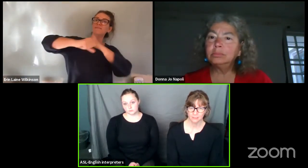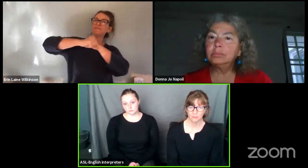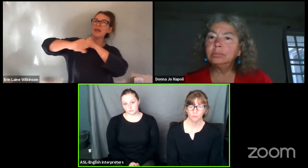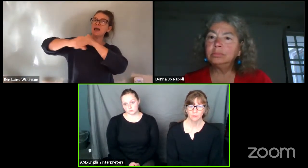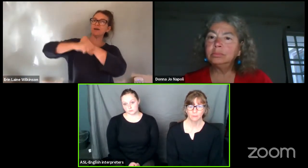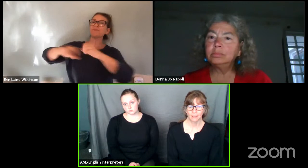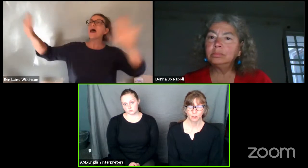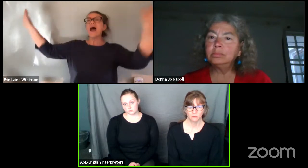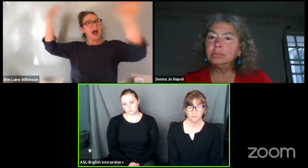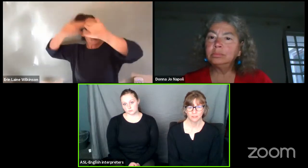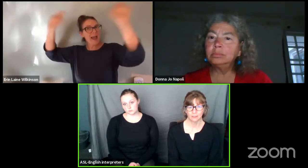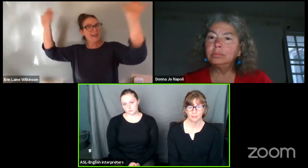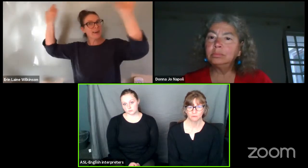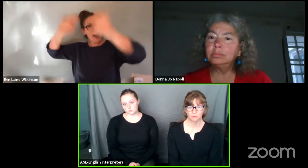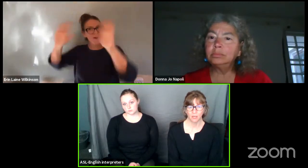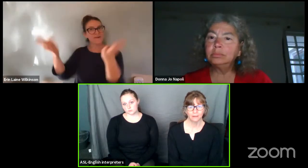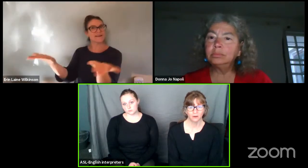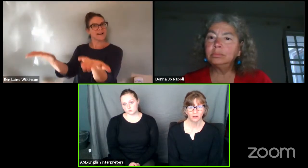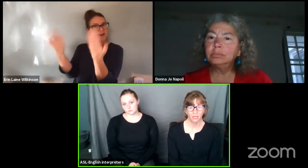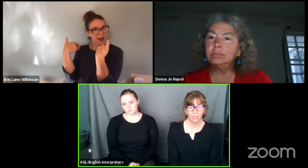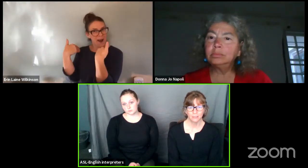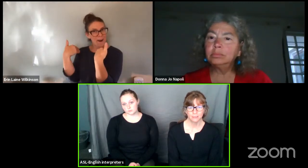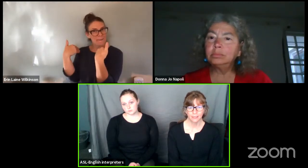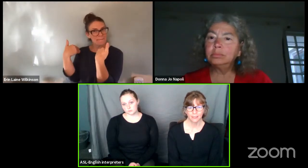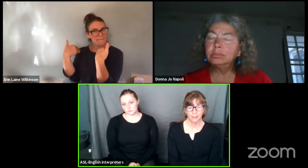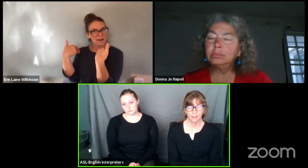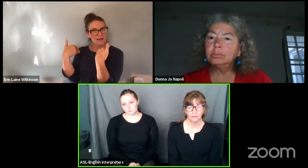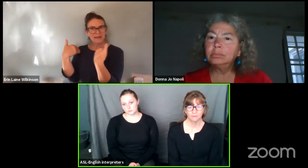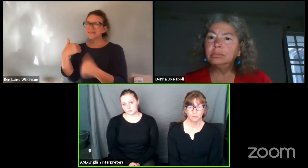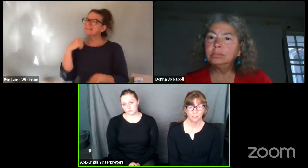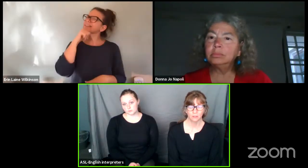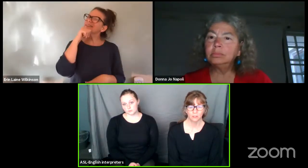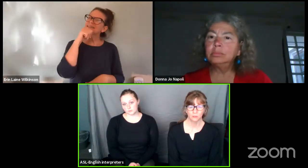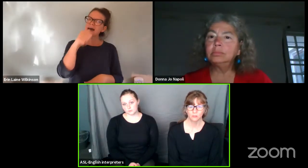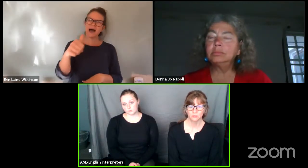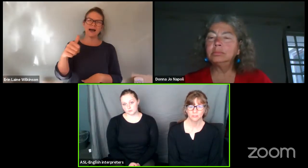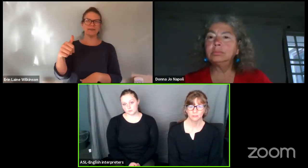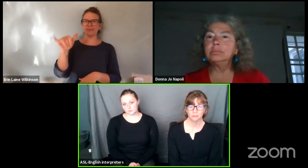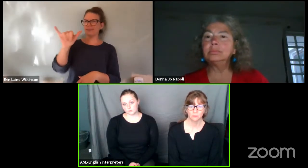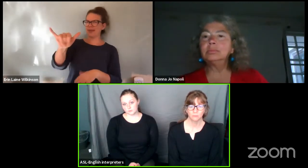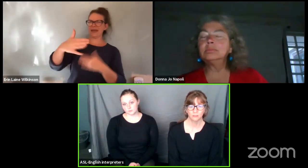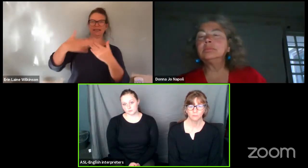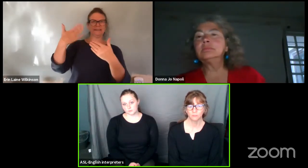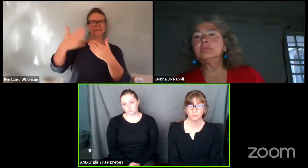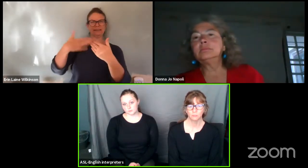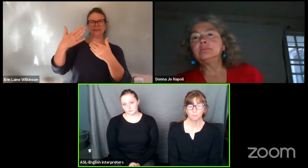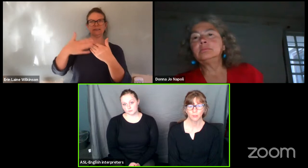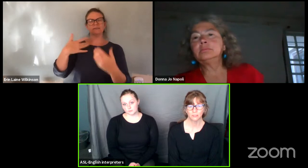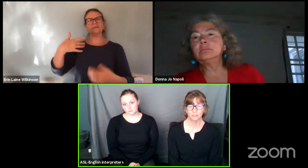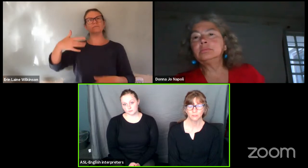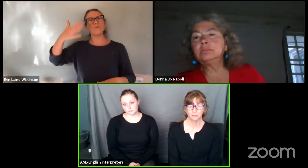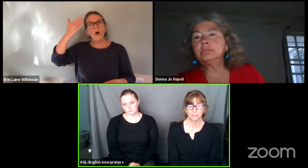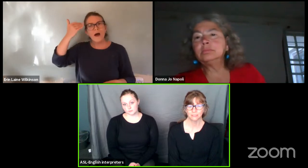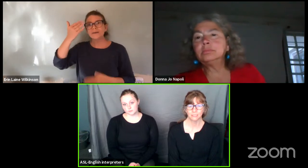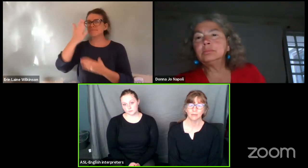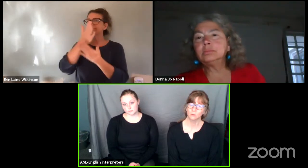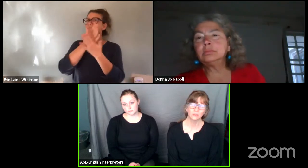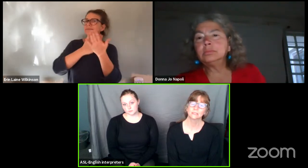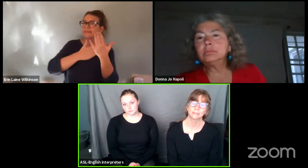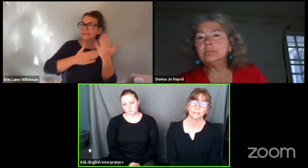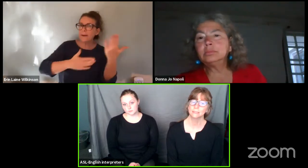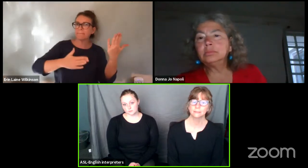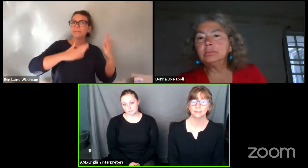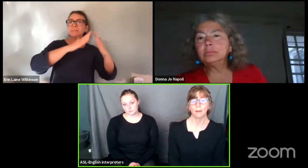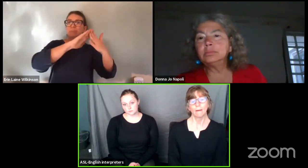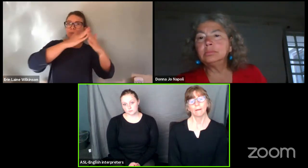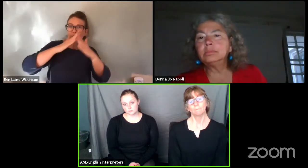It's not simply a matter of sending out a flyer and saying, hey, everybody, are you interested? Come and be a participant in my study. I don't